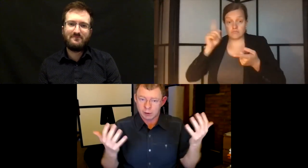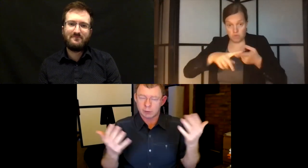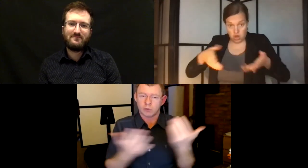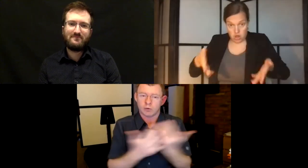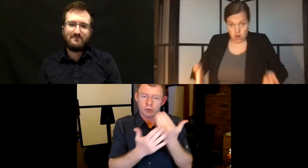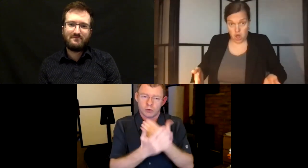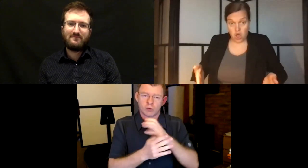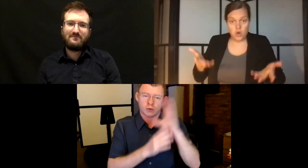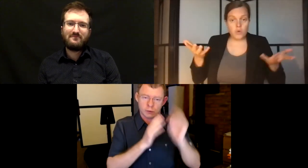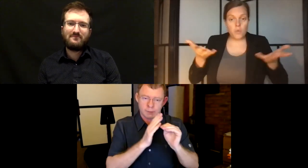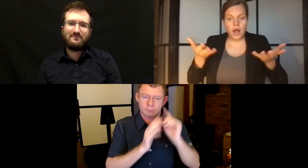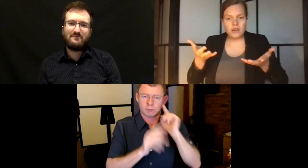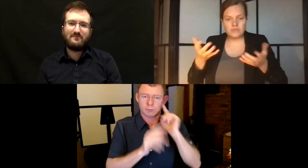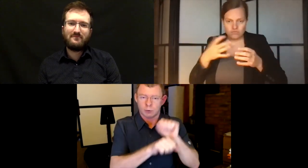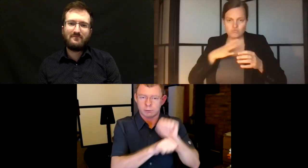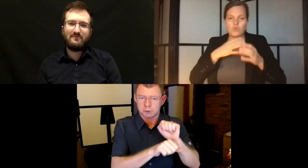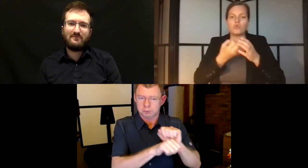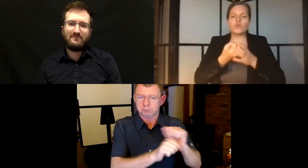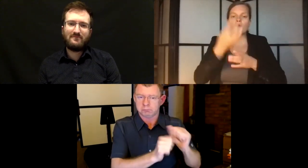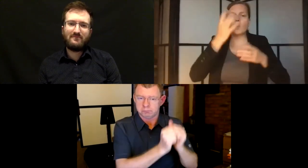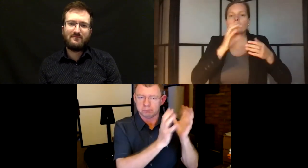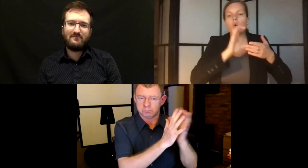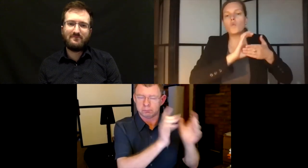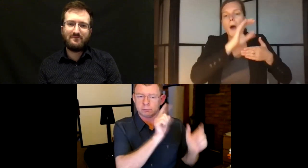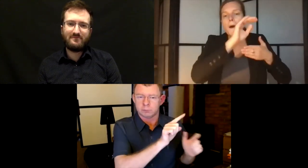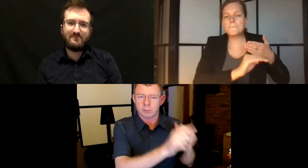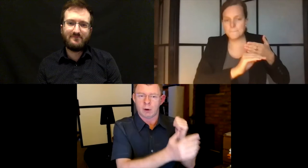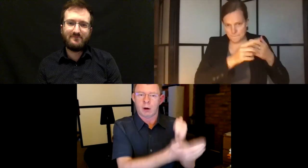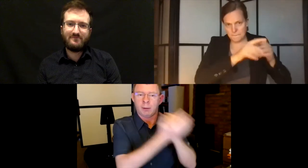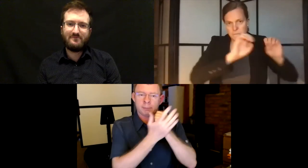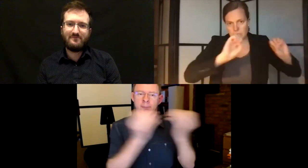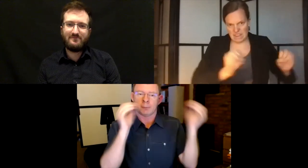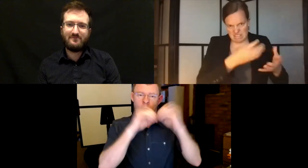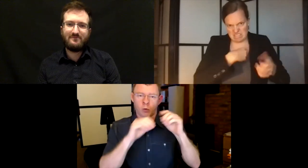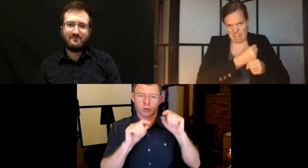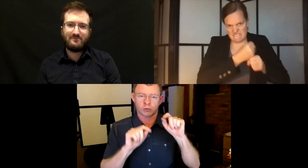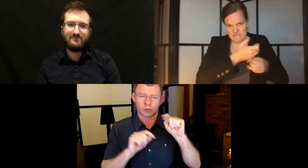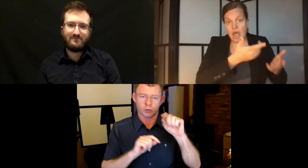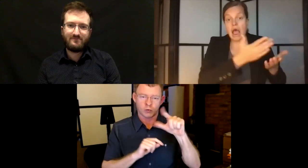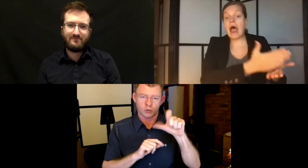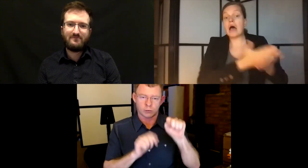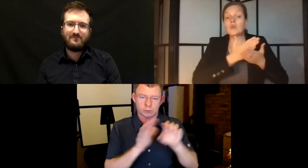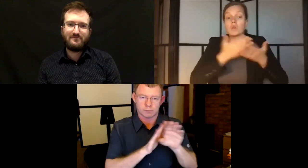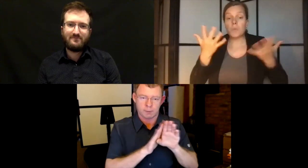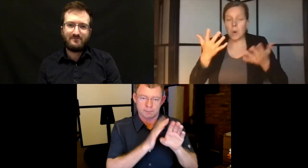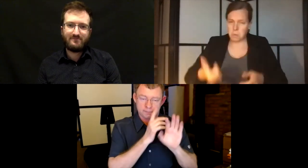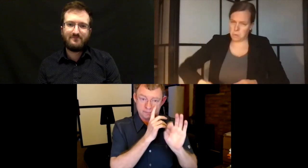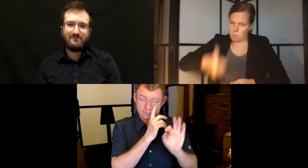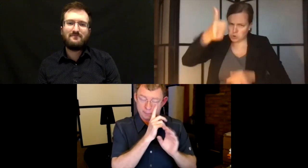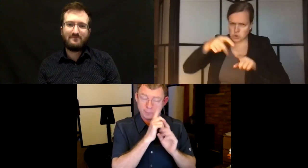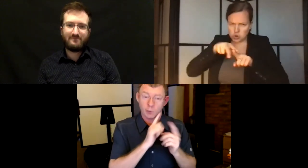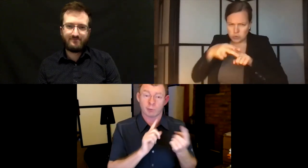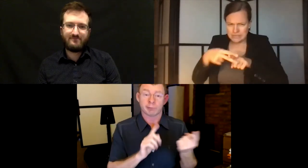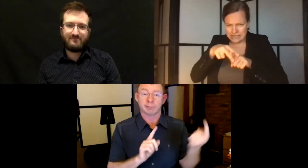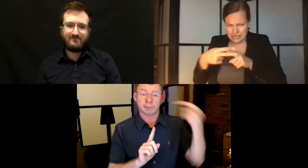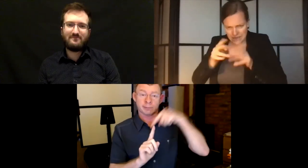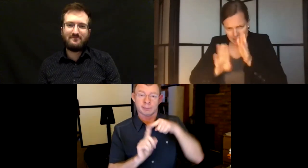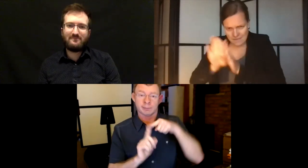to learn. And now there's a new curriculum that's been added for an employment pathway. So there are more tools that